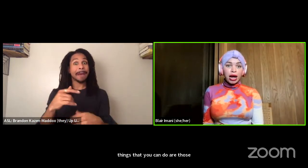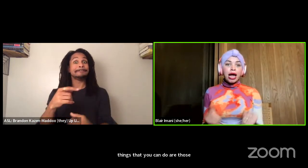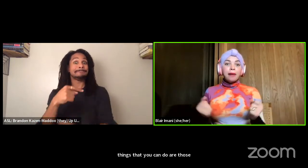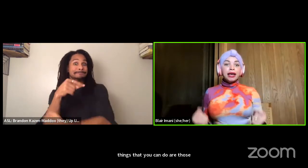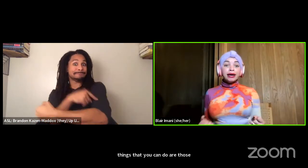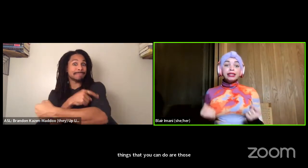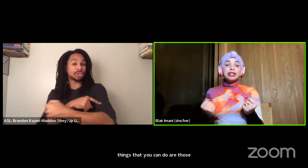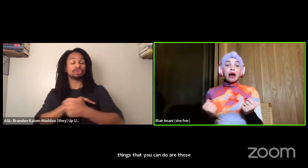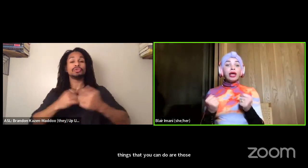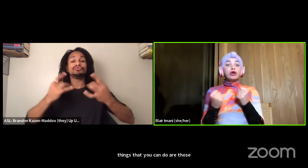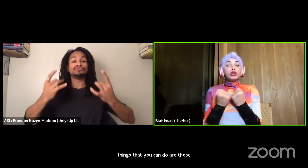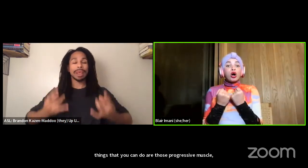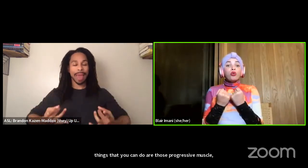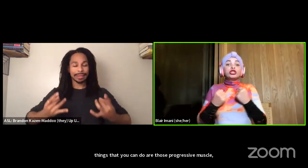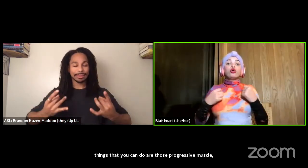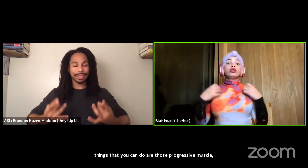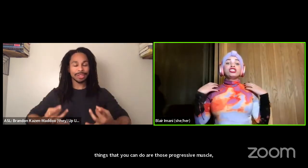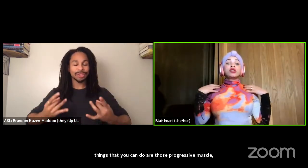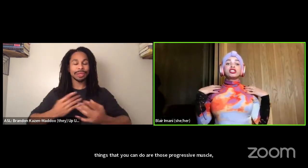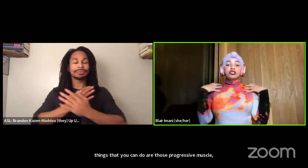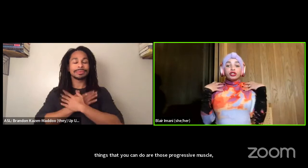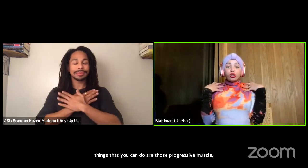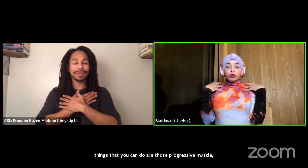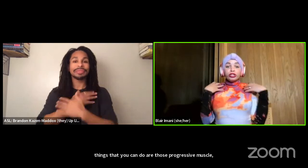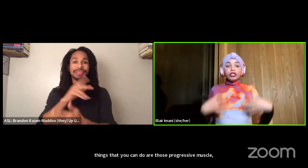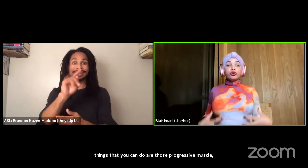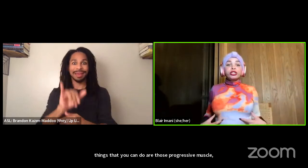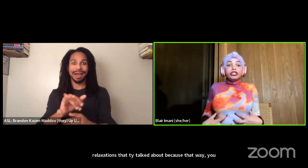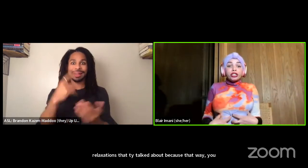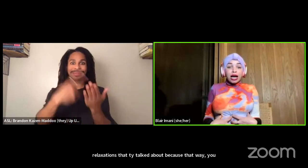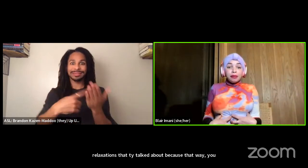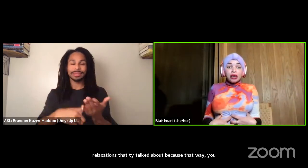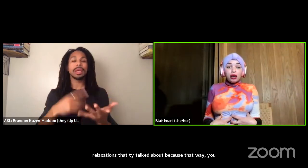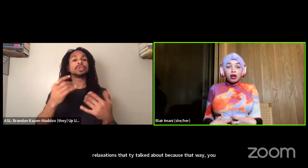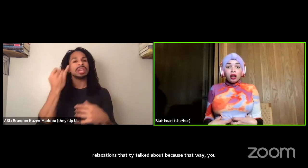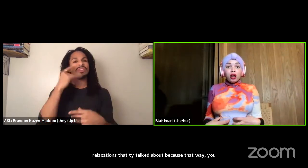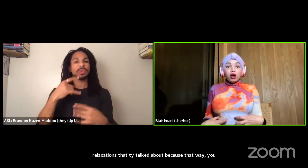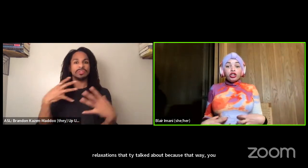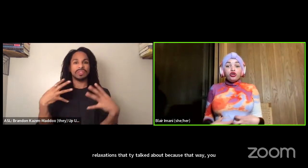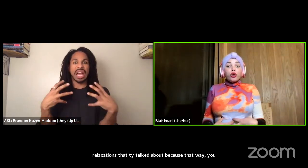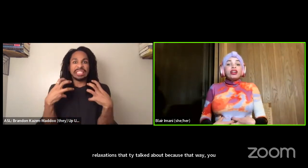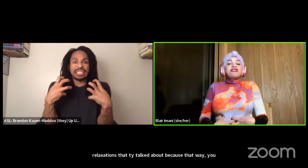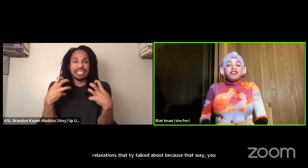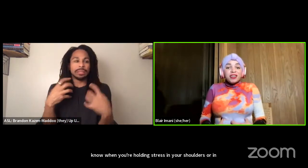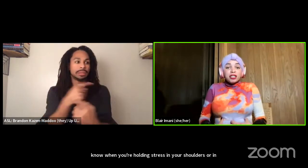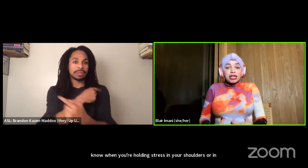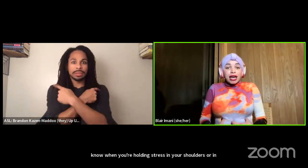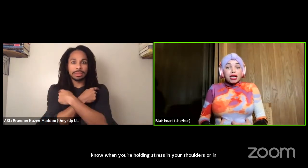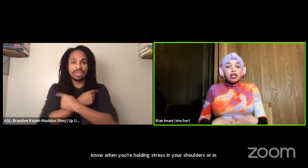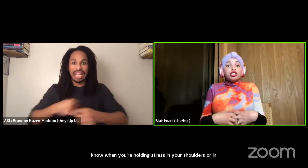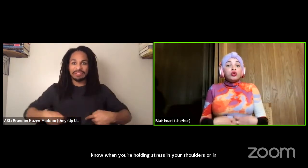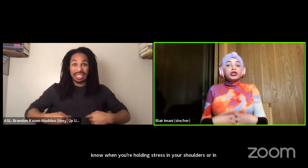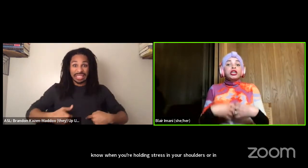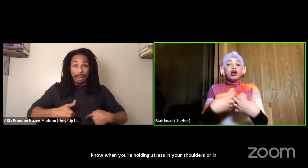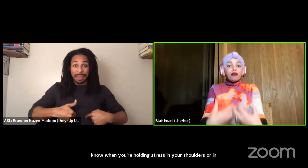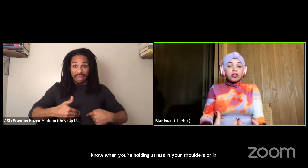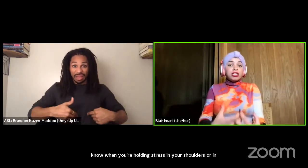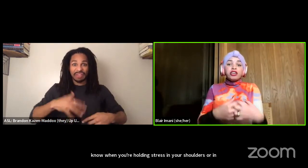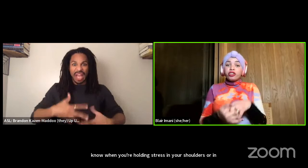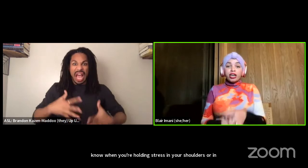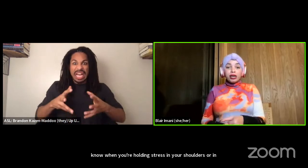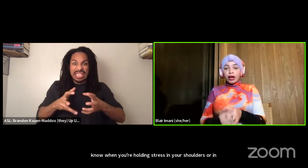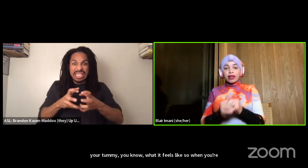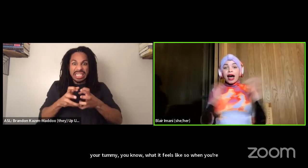talked about, because that way you know when you're holding stress in your shoulders or in your tummy, you know what it feels like. So when